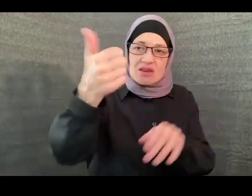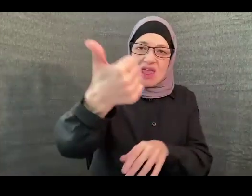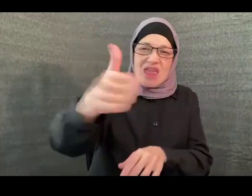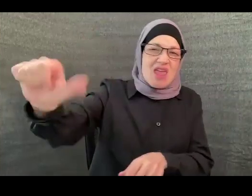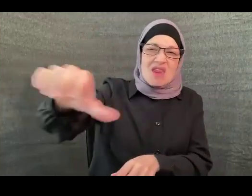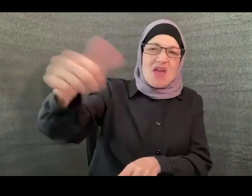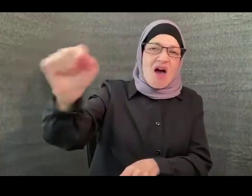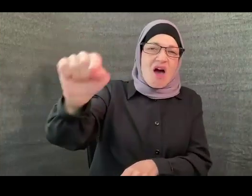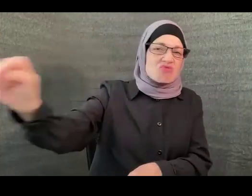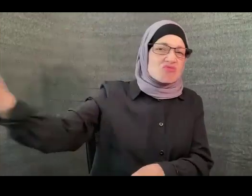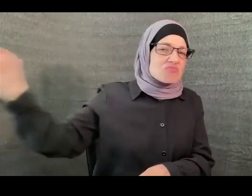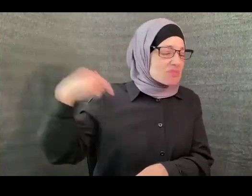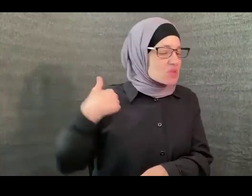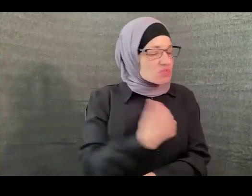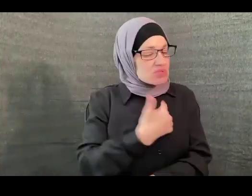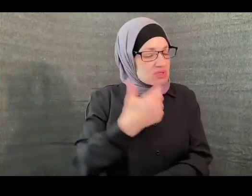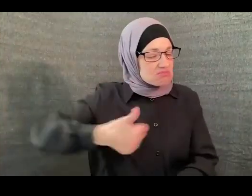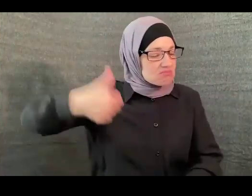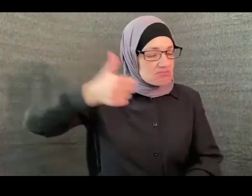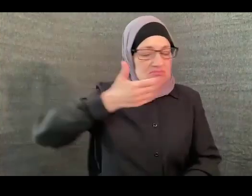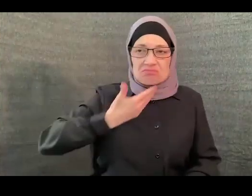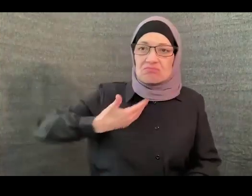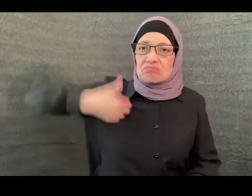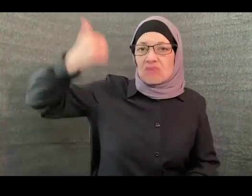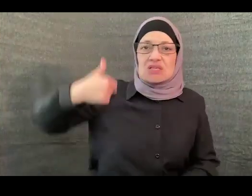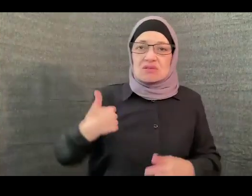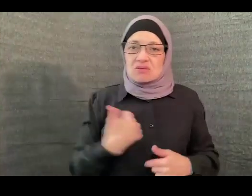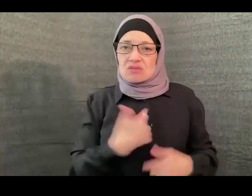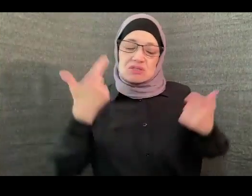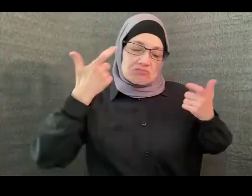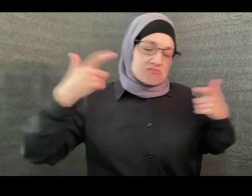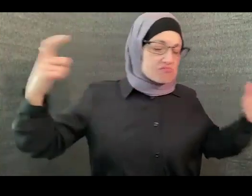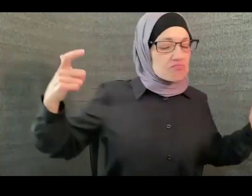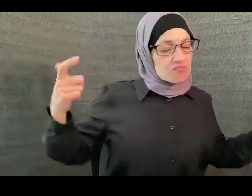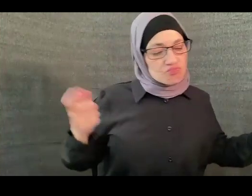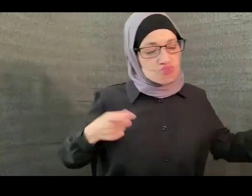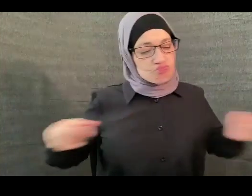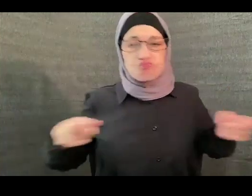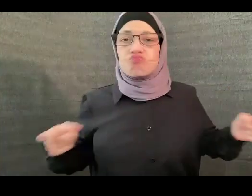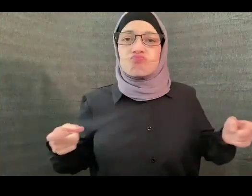So we act with this superiority complex.